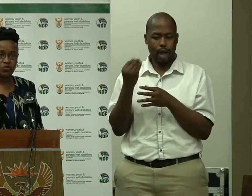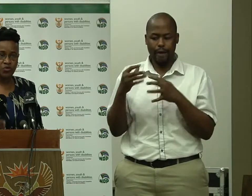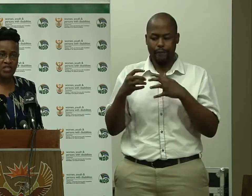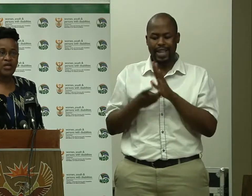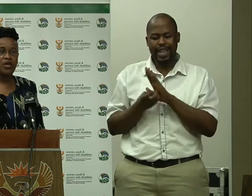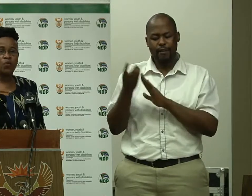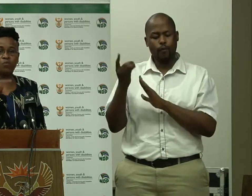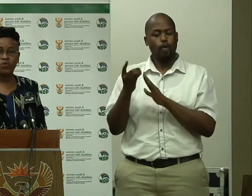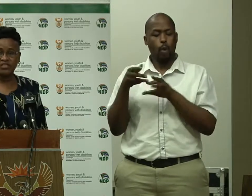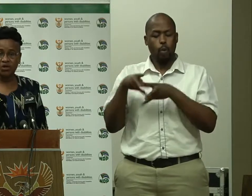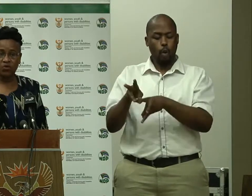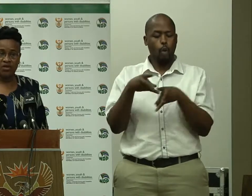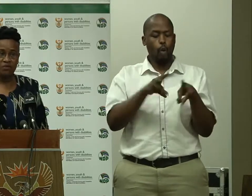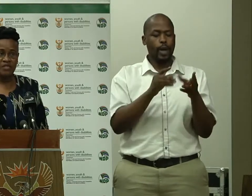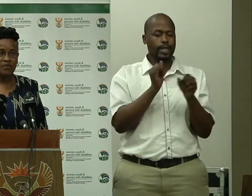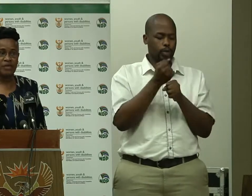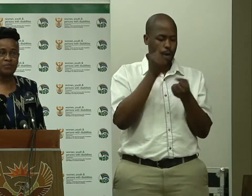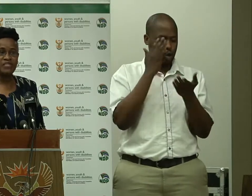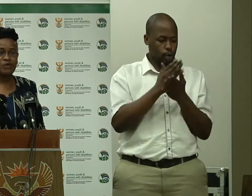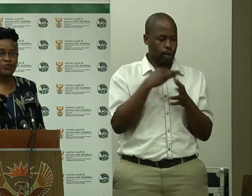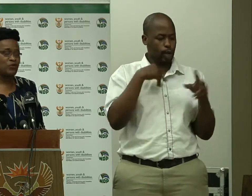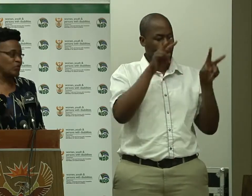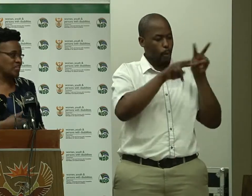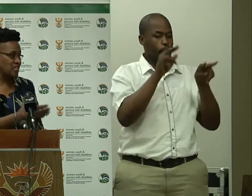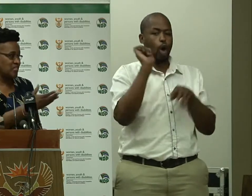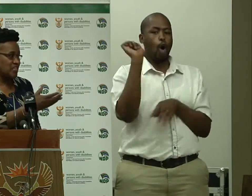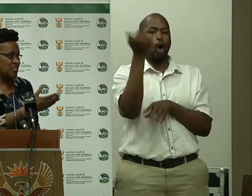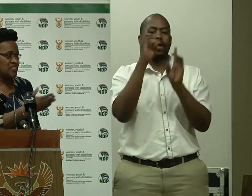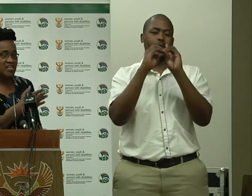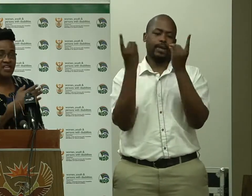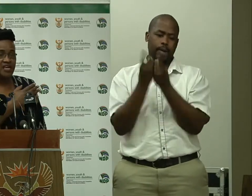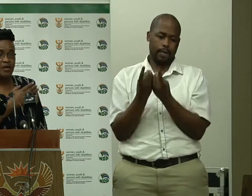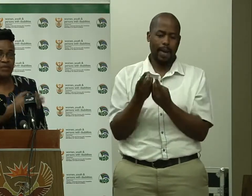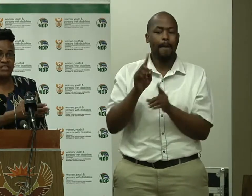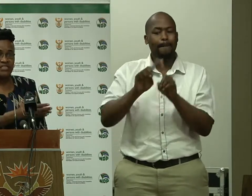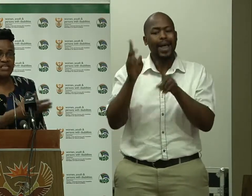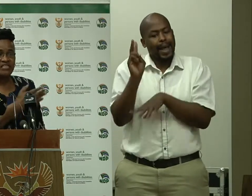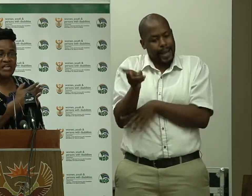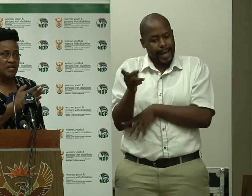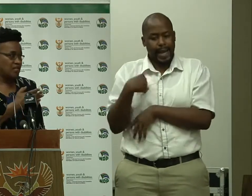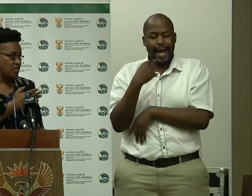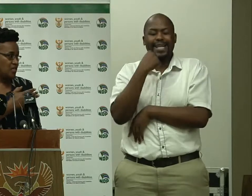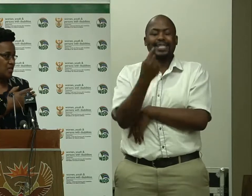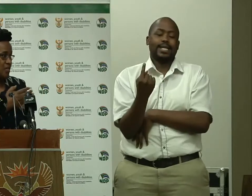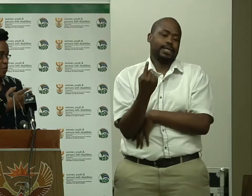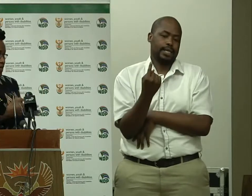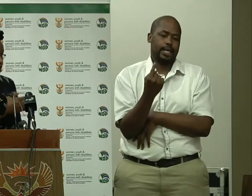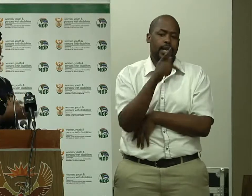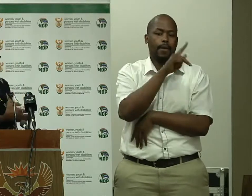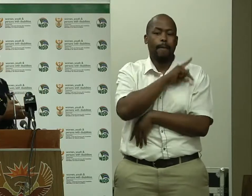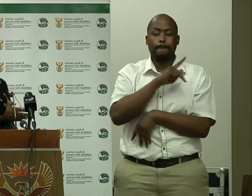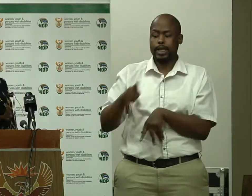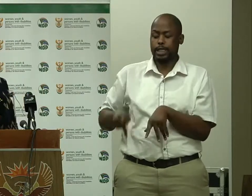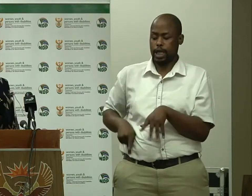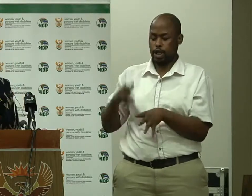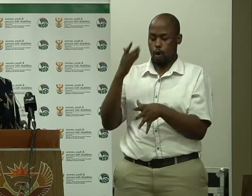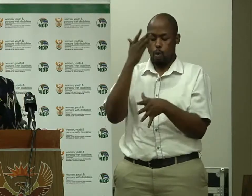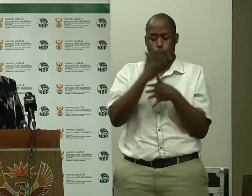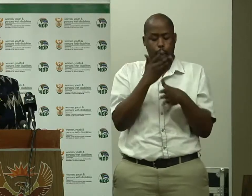developed to ensure that we monitor all government departments, but also, as I said, that the presidential working